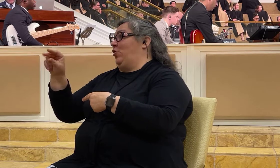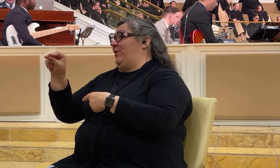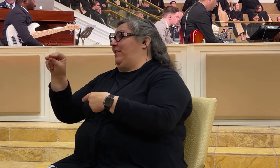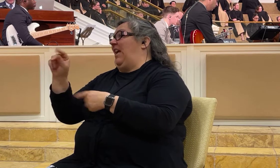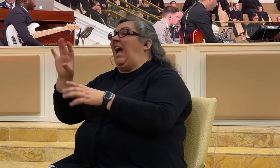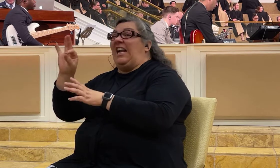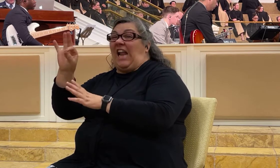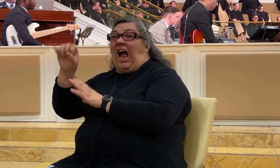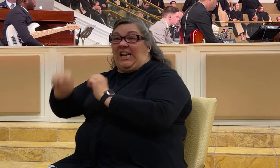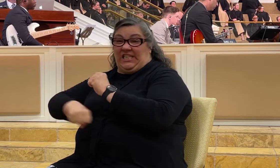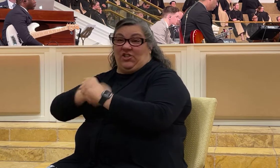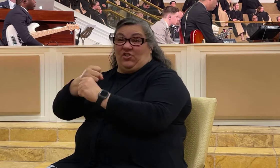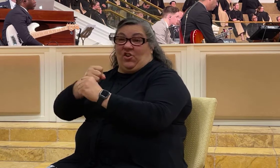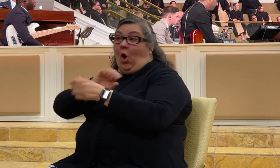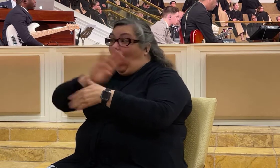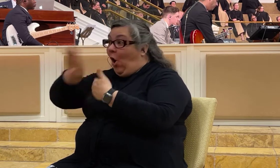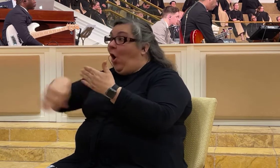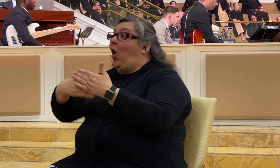Who knows?